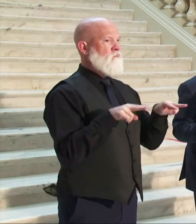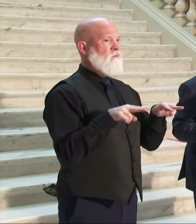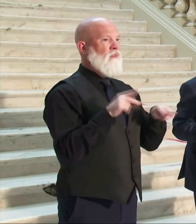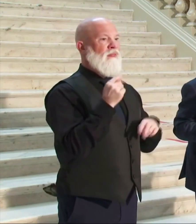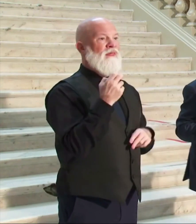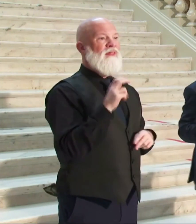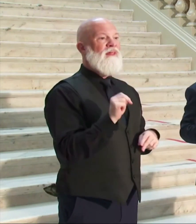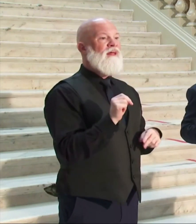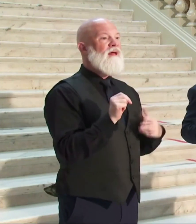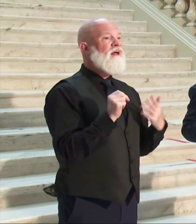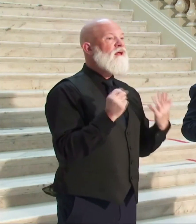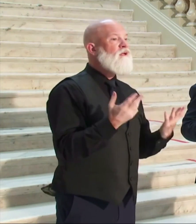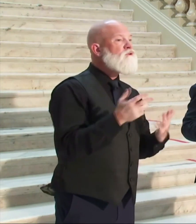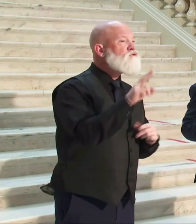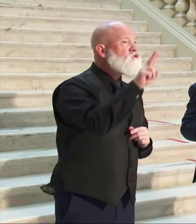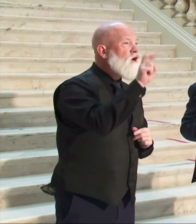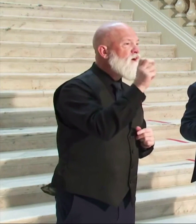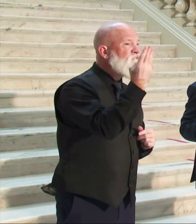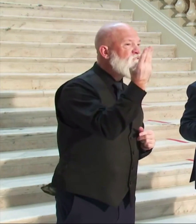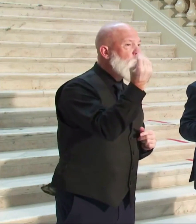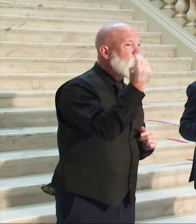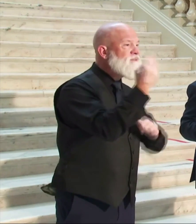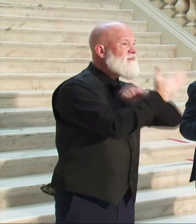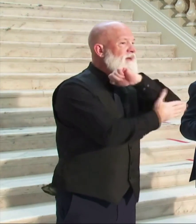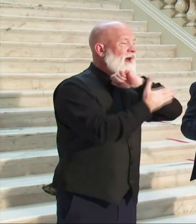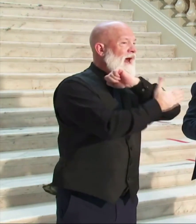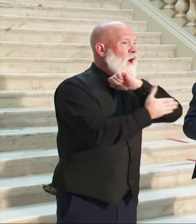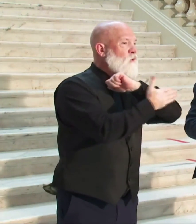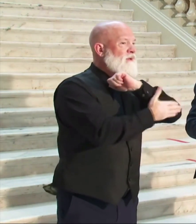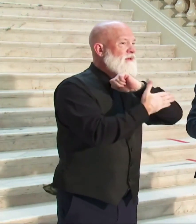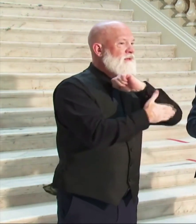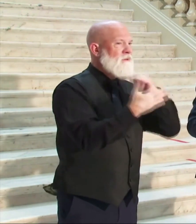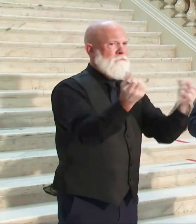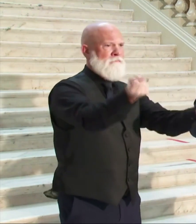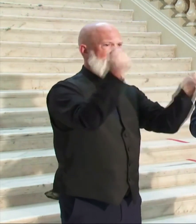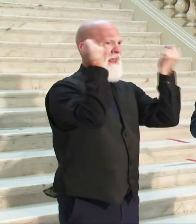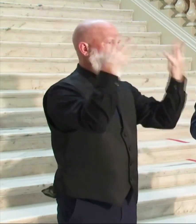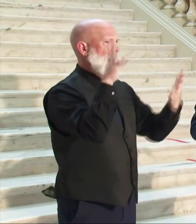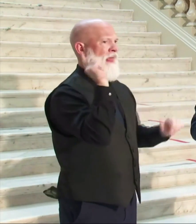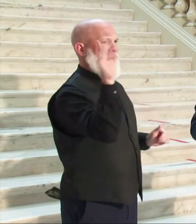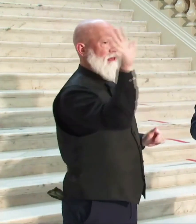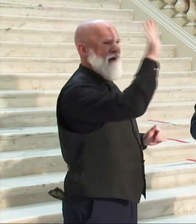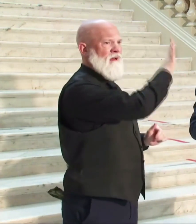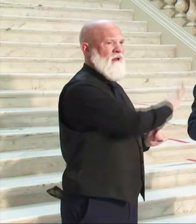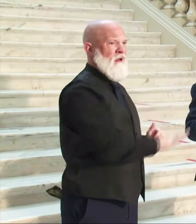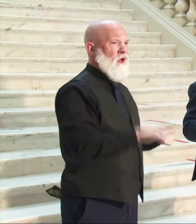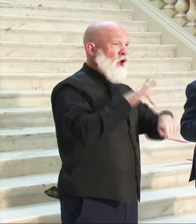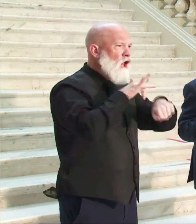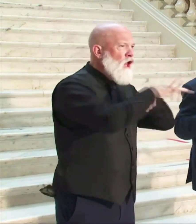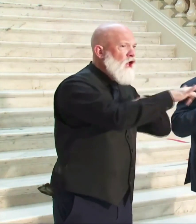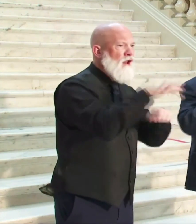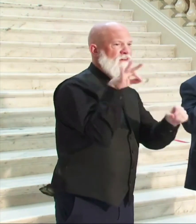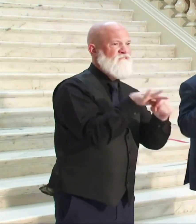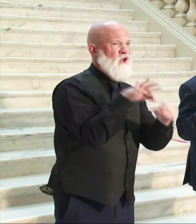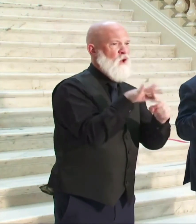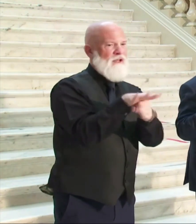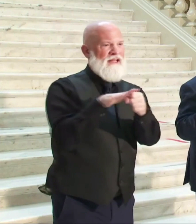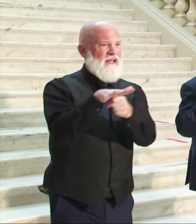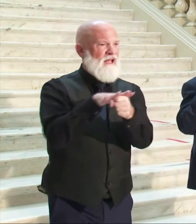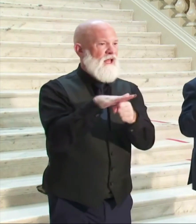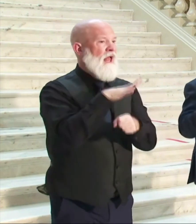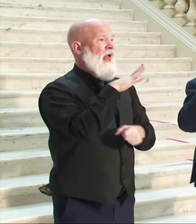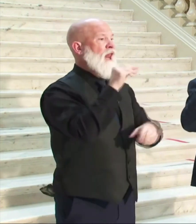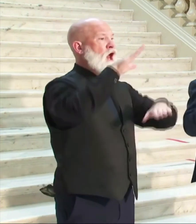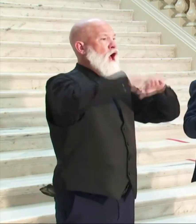locations, 330 early voting polling locations, staffed by tens of thousands of poll workers that had, between all the systems,